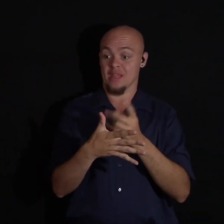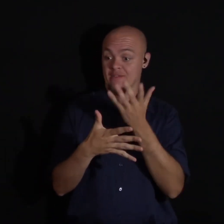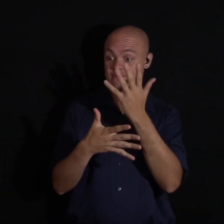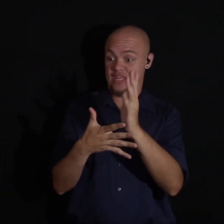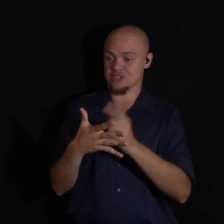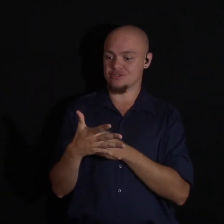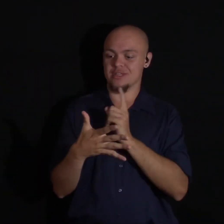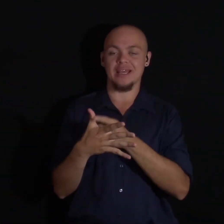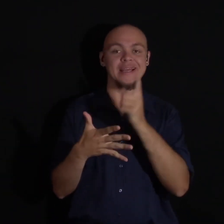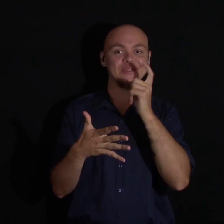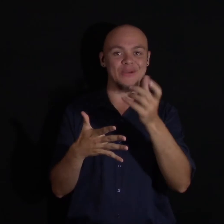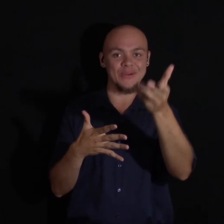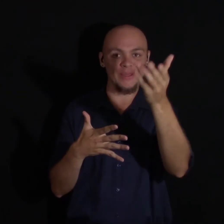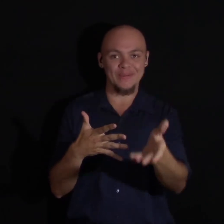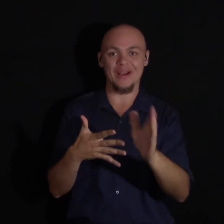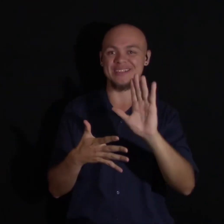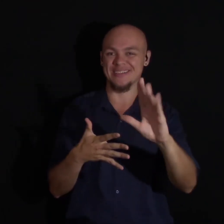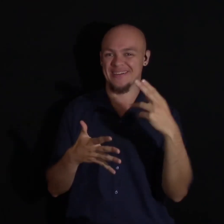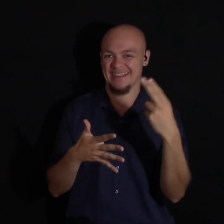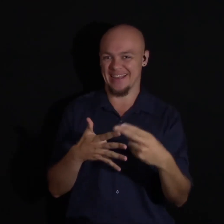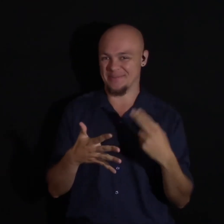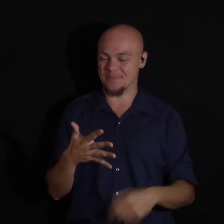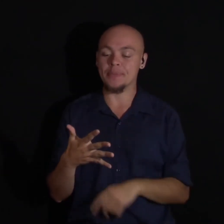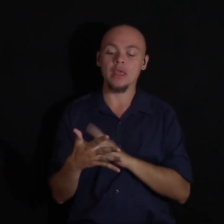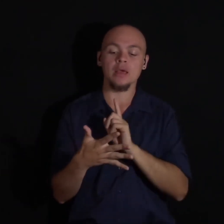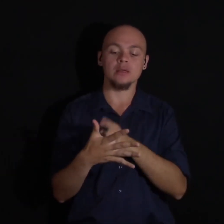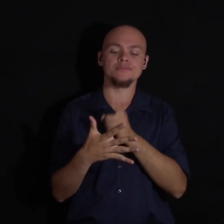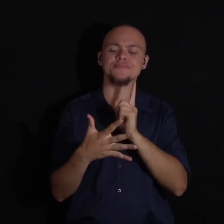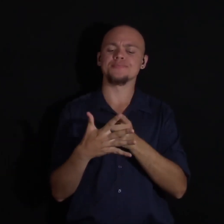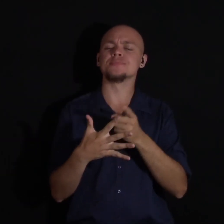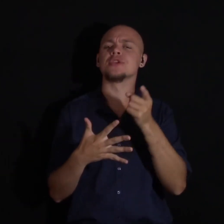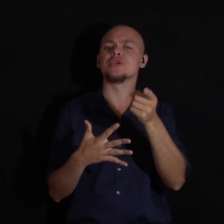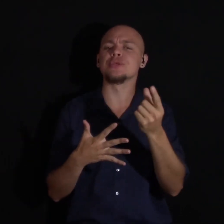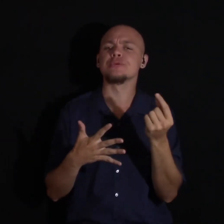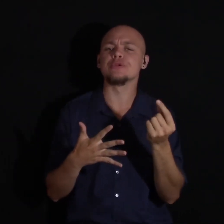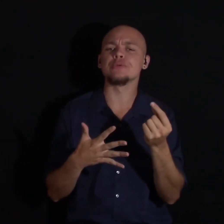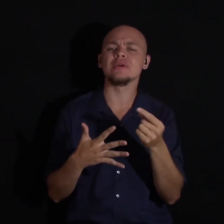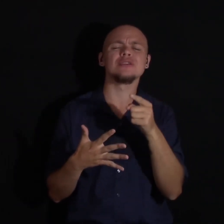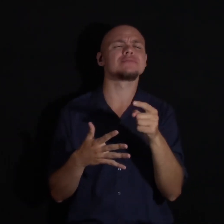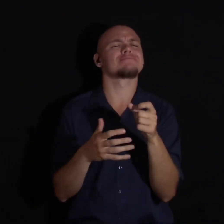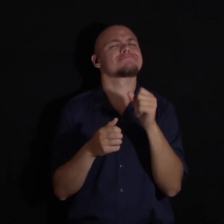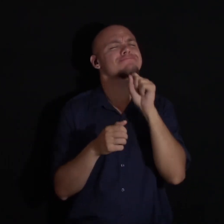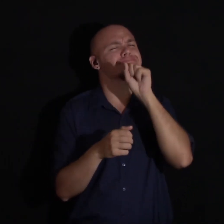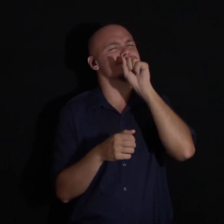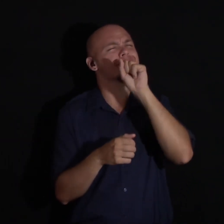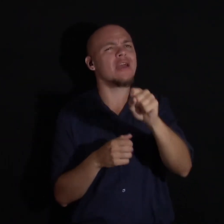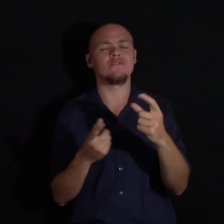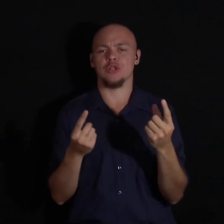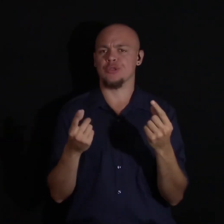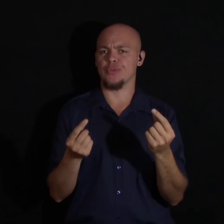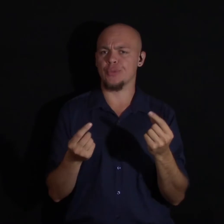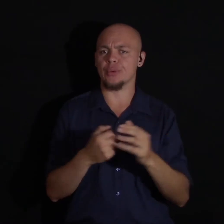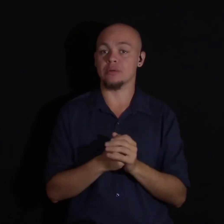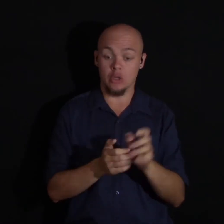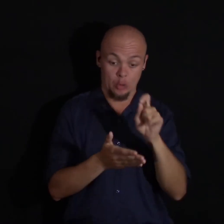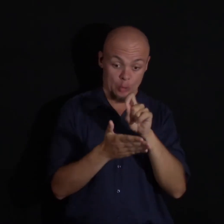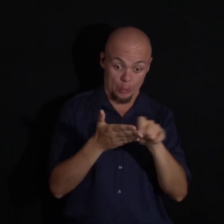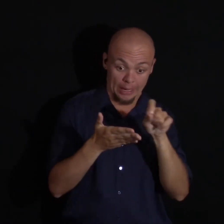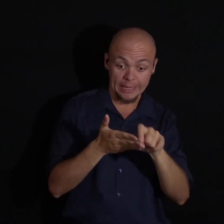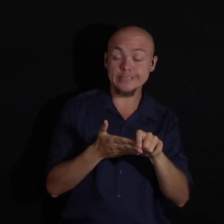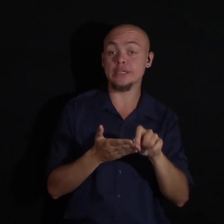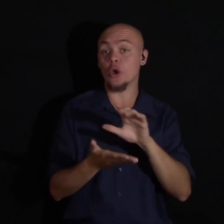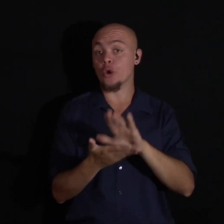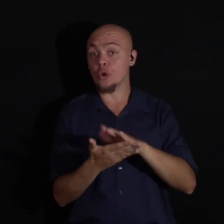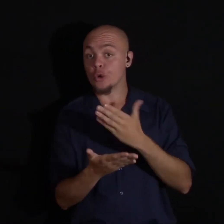you are. All right, now what do you do? What do you love to do? You love to write,